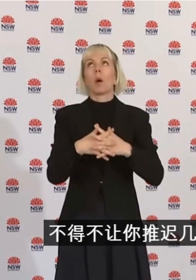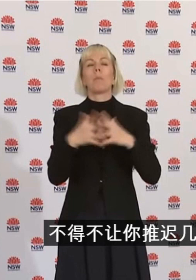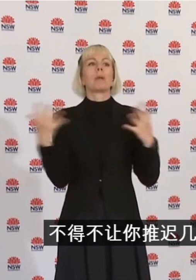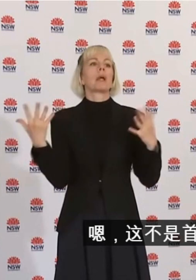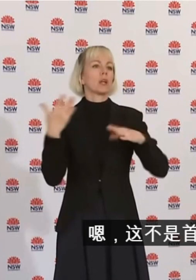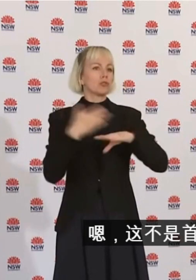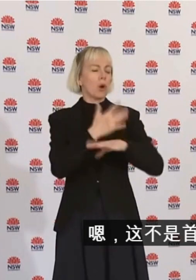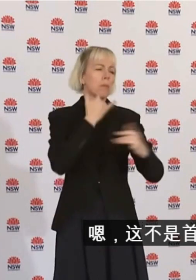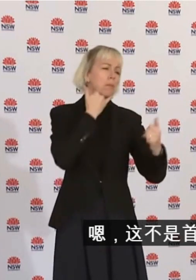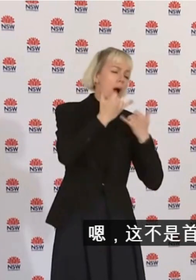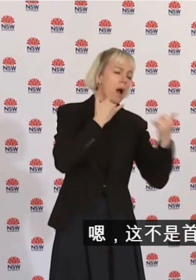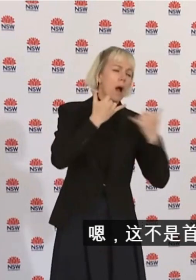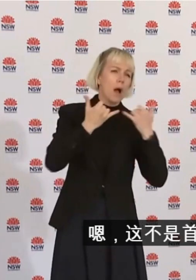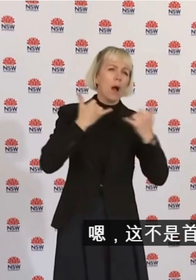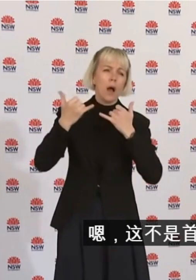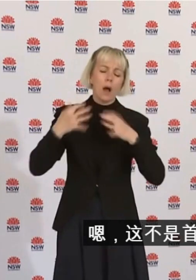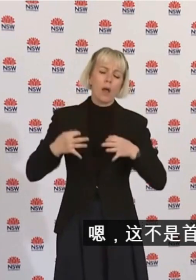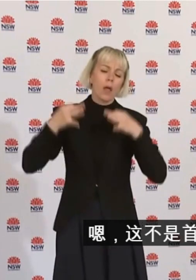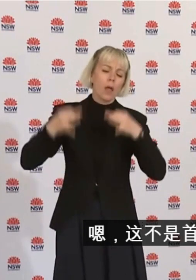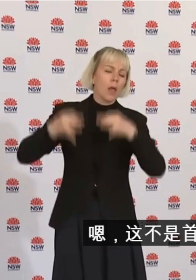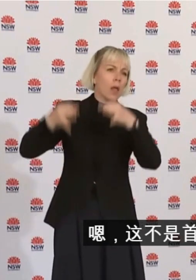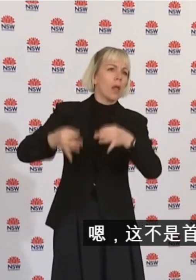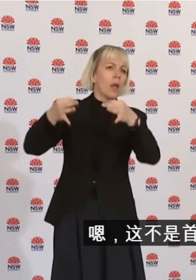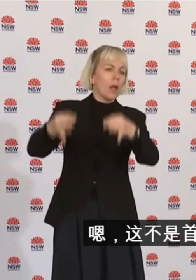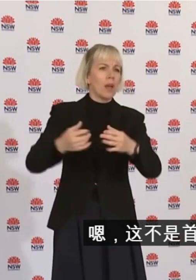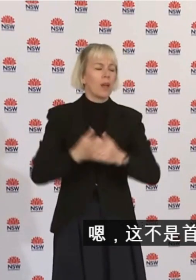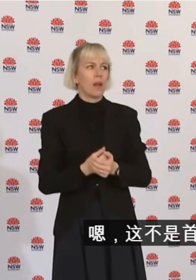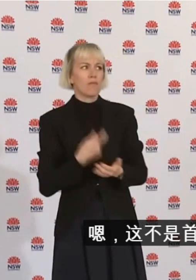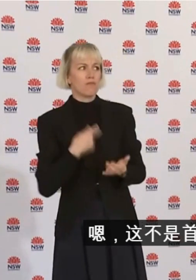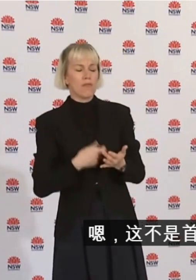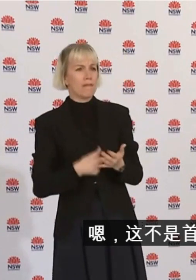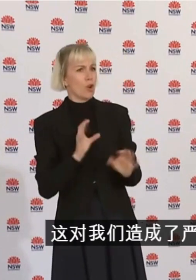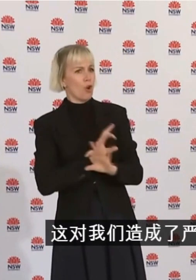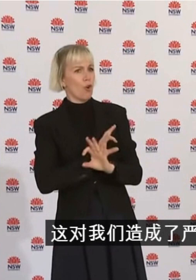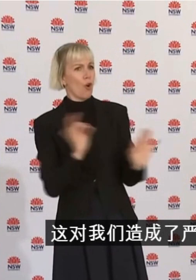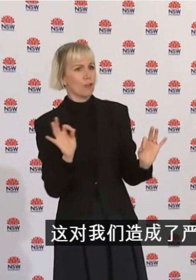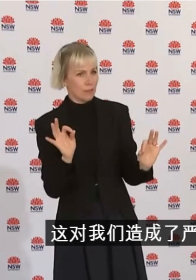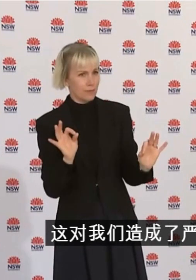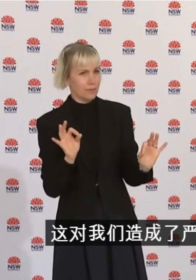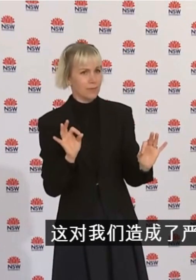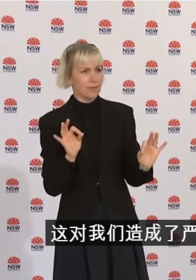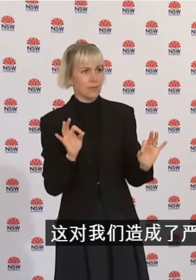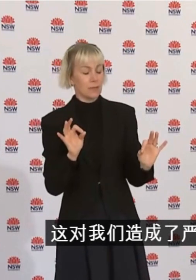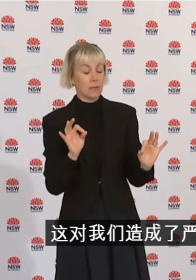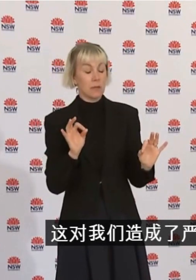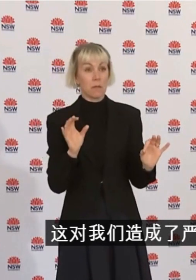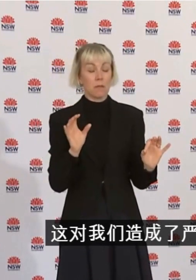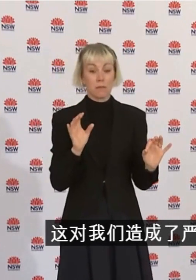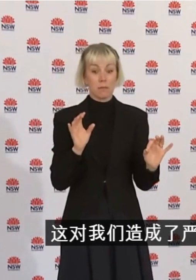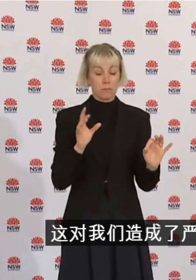task, and it is not the preferred position. It's just not. It's creating havoc for us.